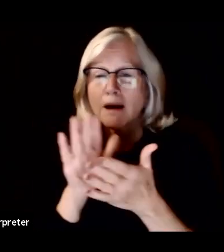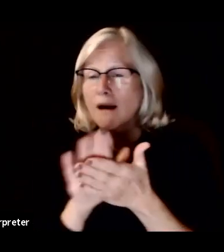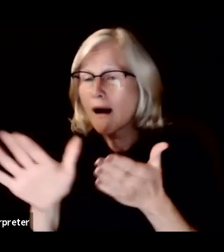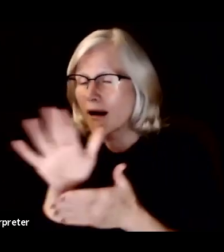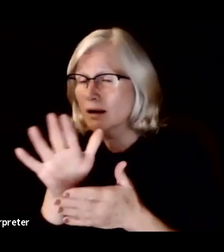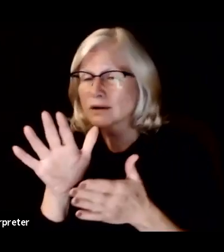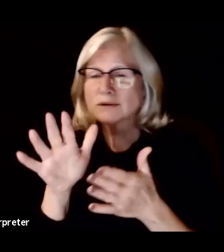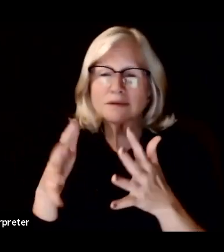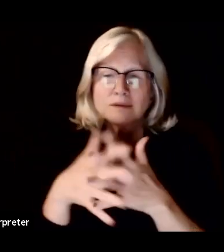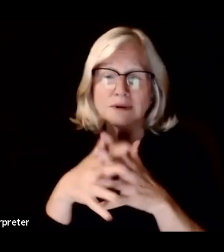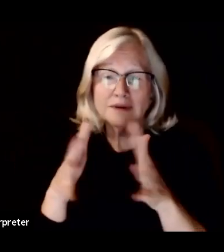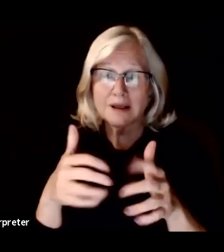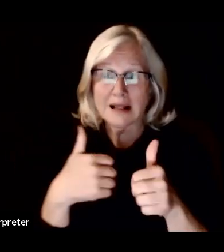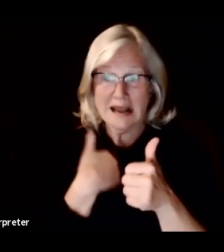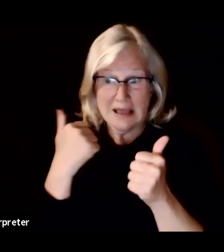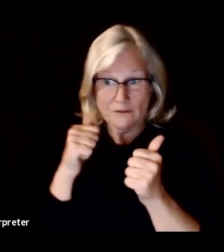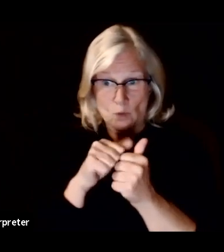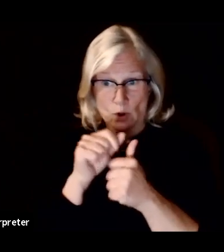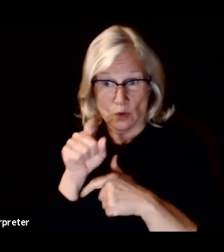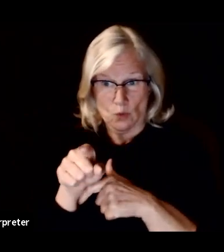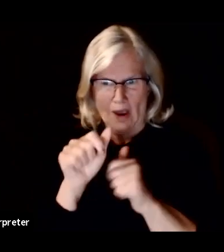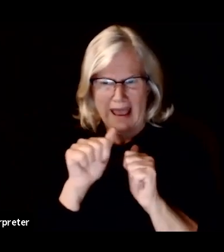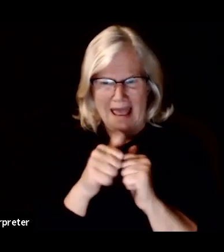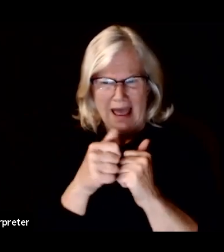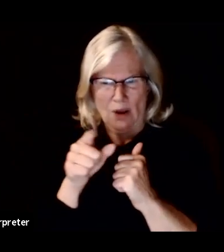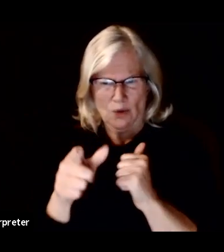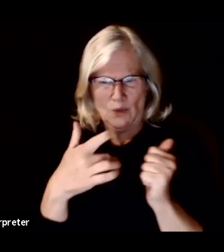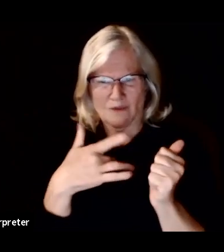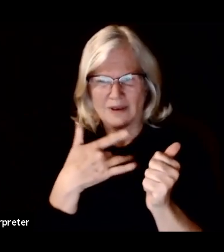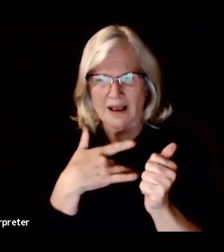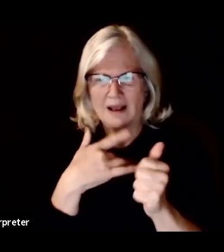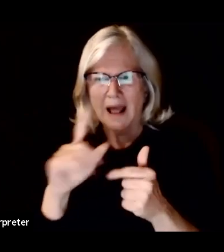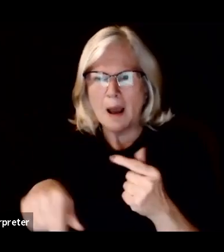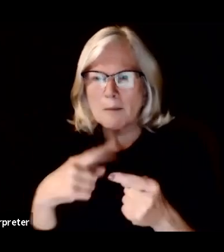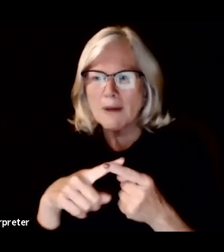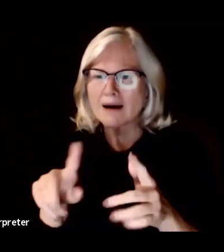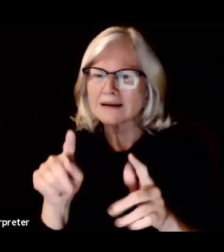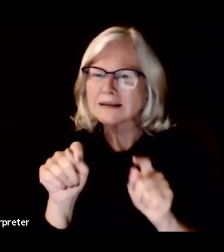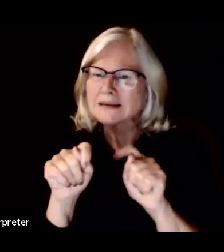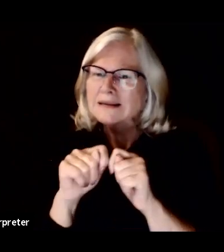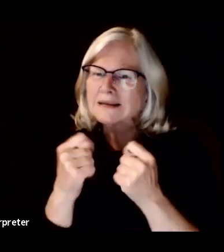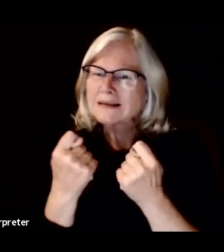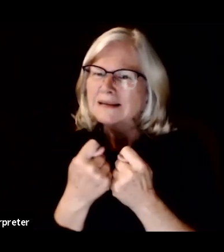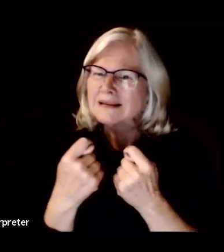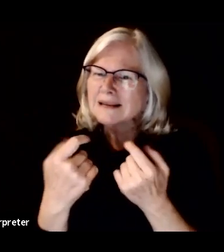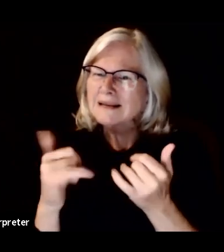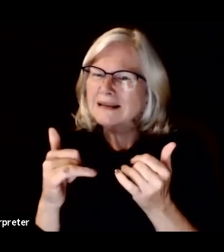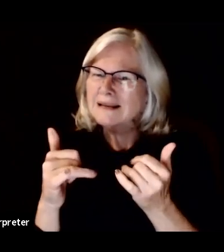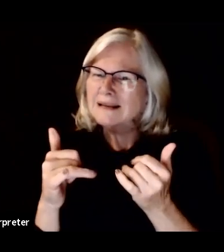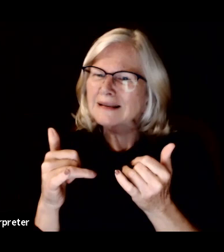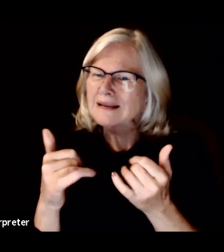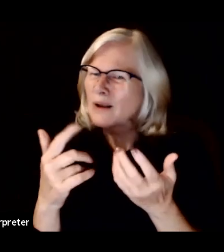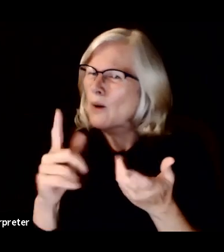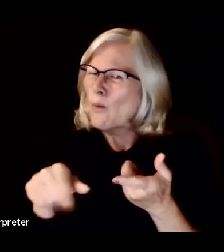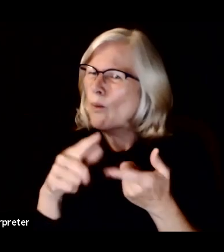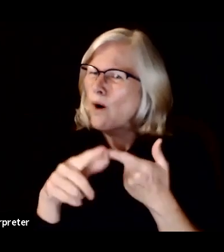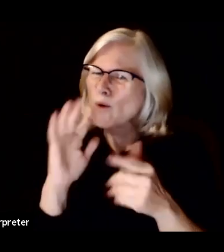team starting up playing their sport next month, and what would you advise them to do?